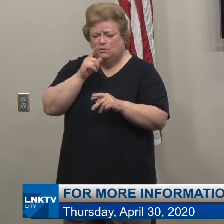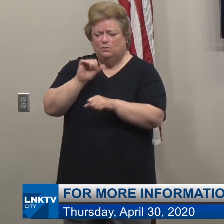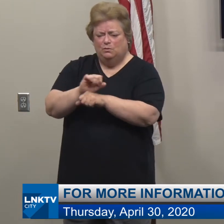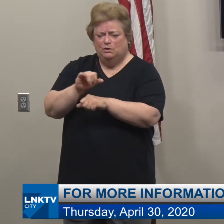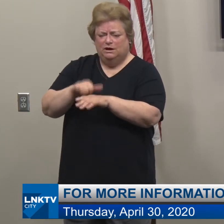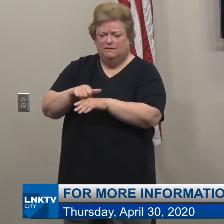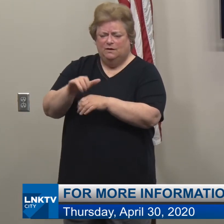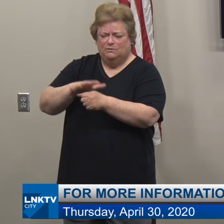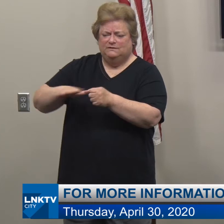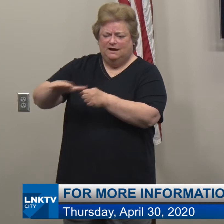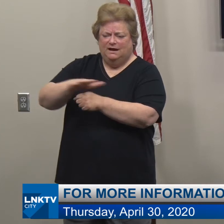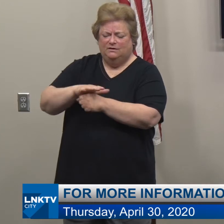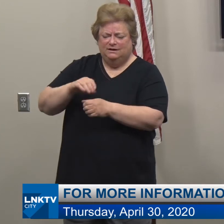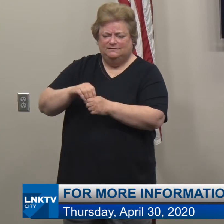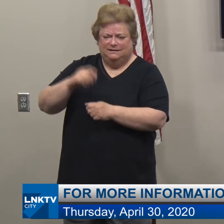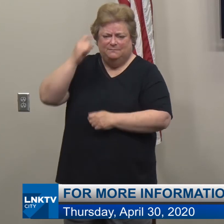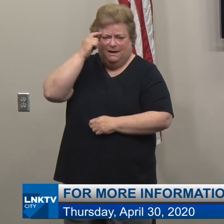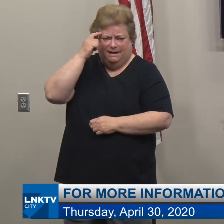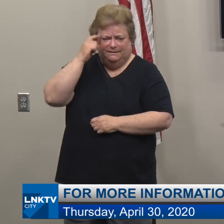mind.